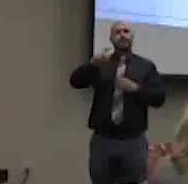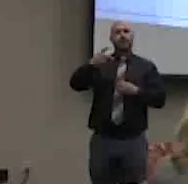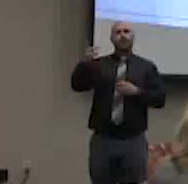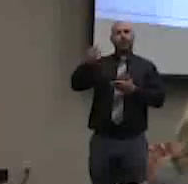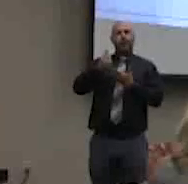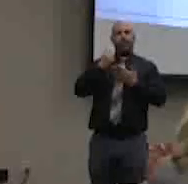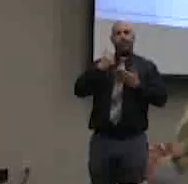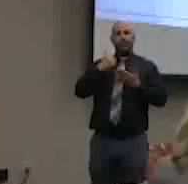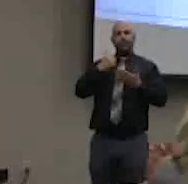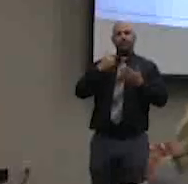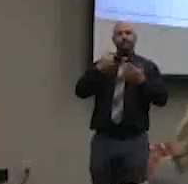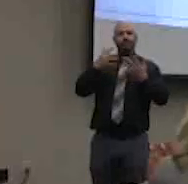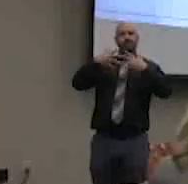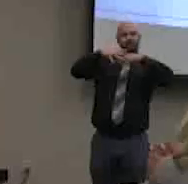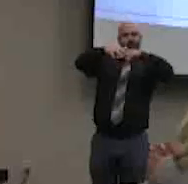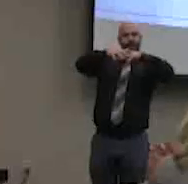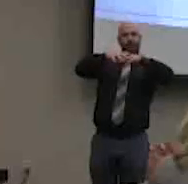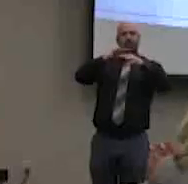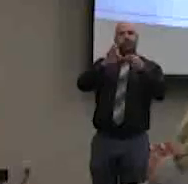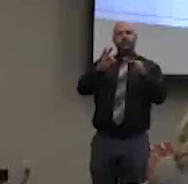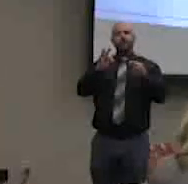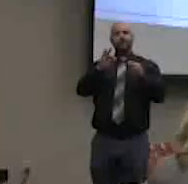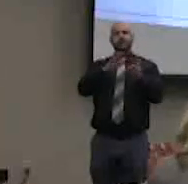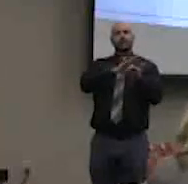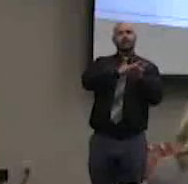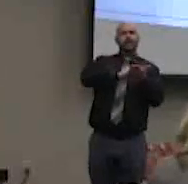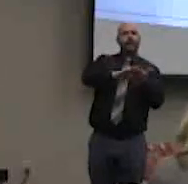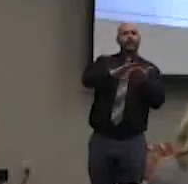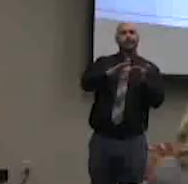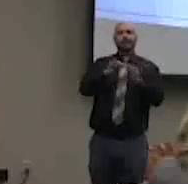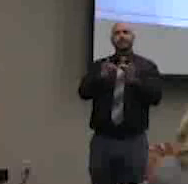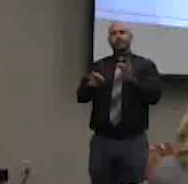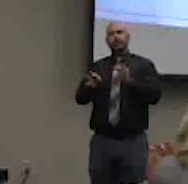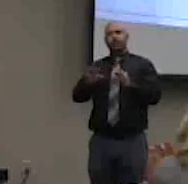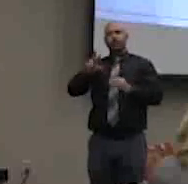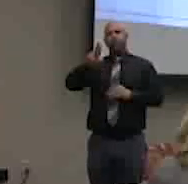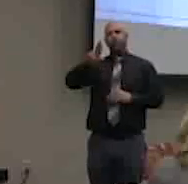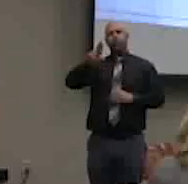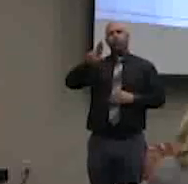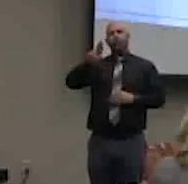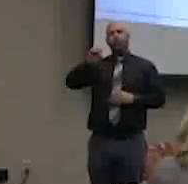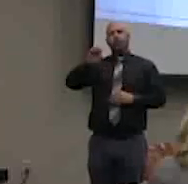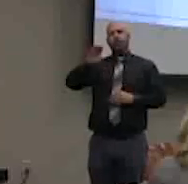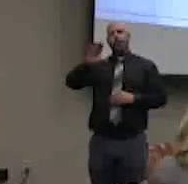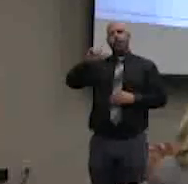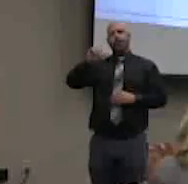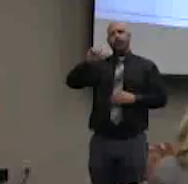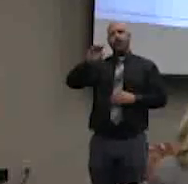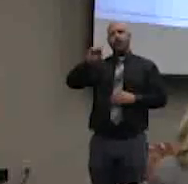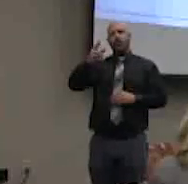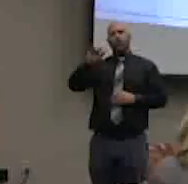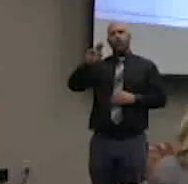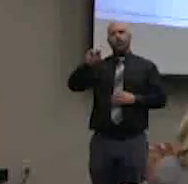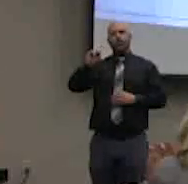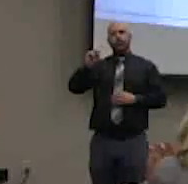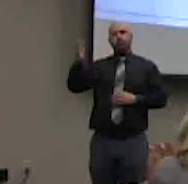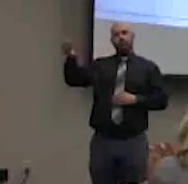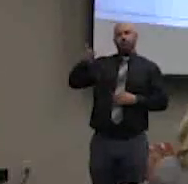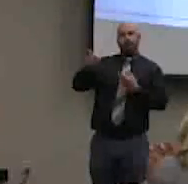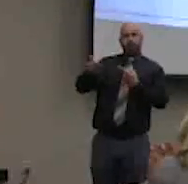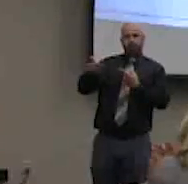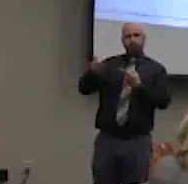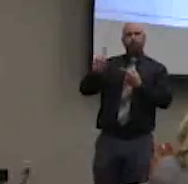simple. So I'll introduce you to Rebecca Cohen from ACS. Thank you so much, Libby. Good afternoon,